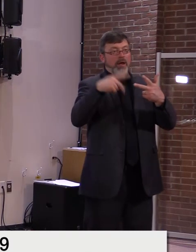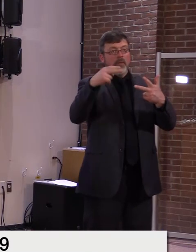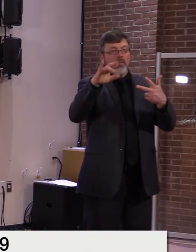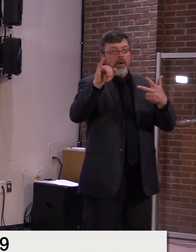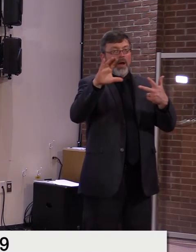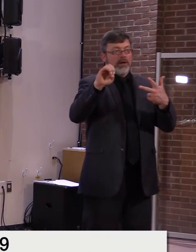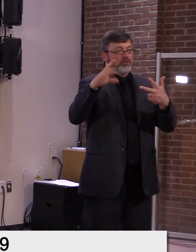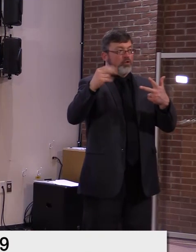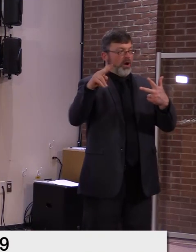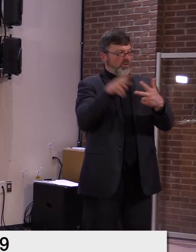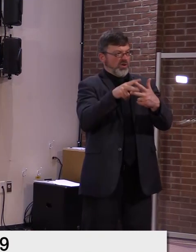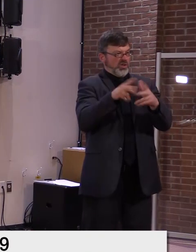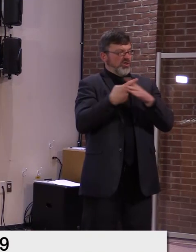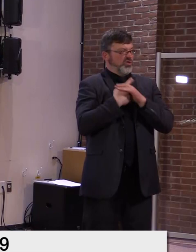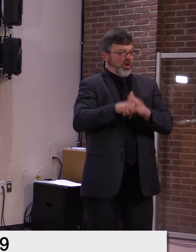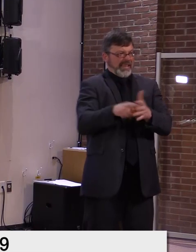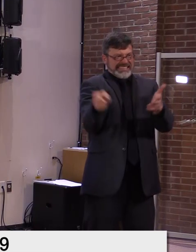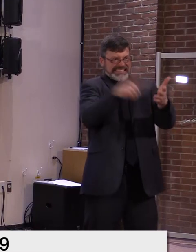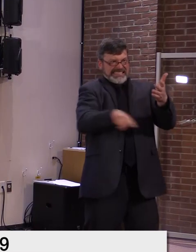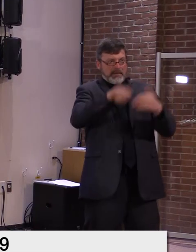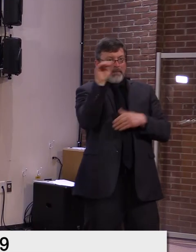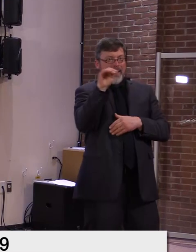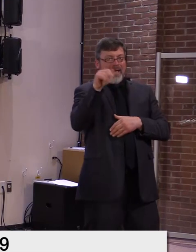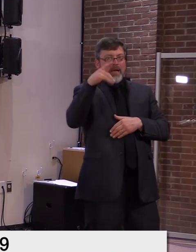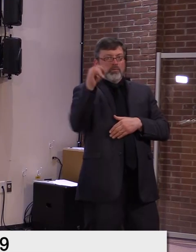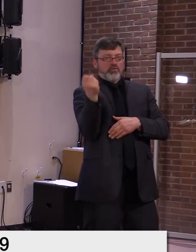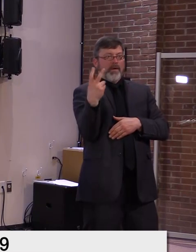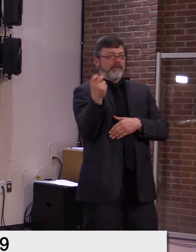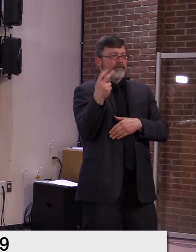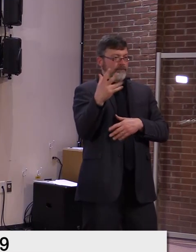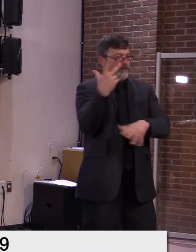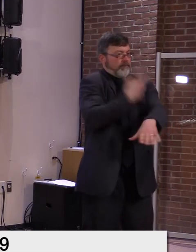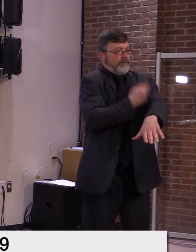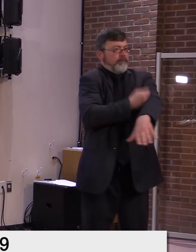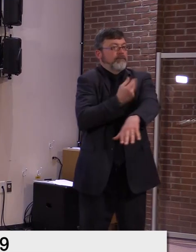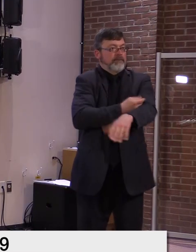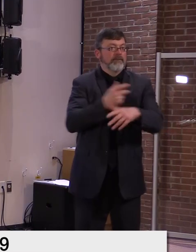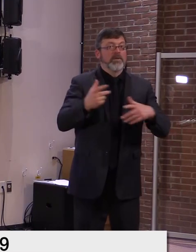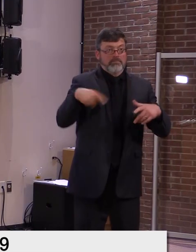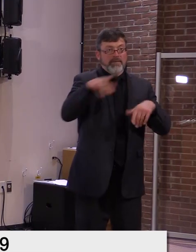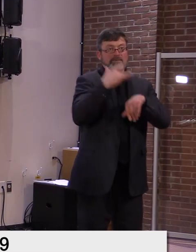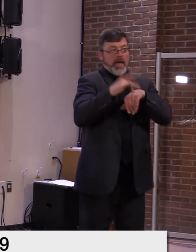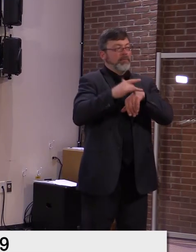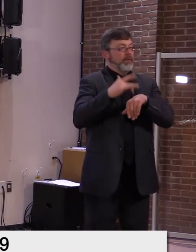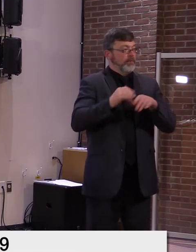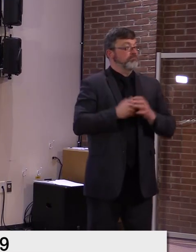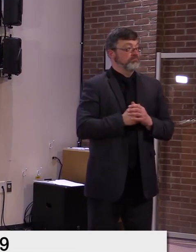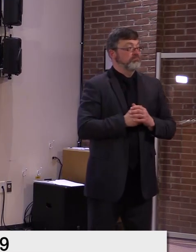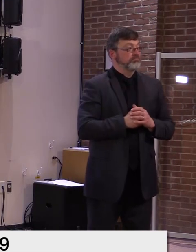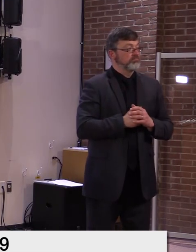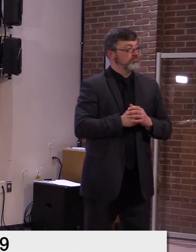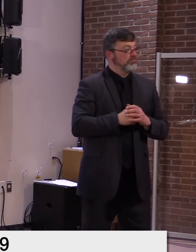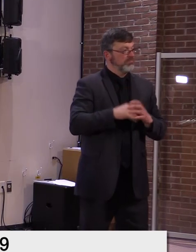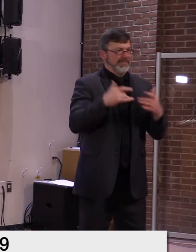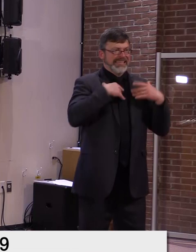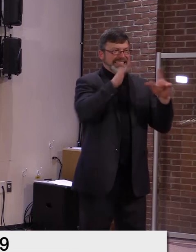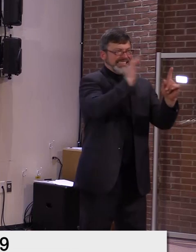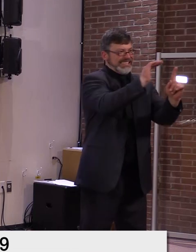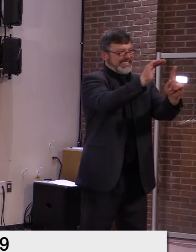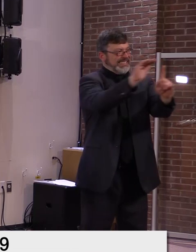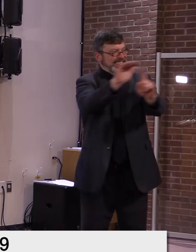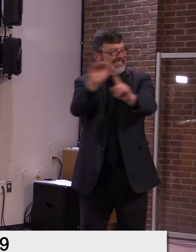reminder, for those aged 30 and older, registration for your age group will open on